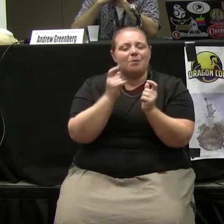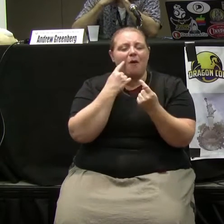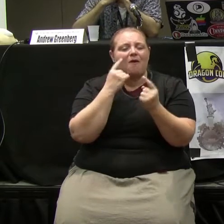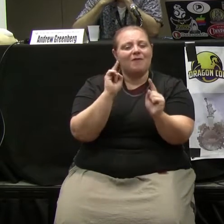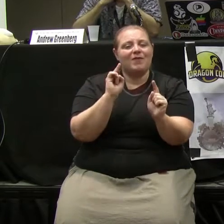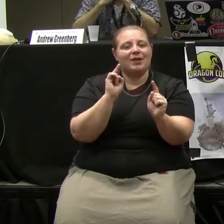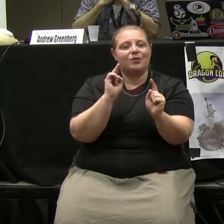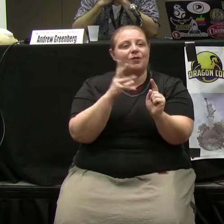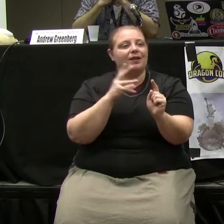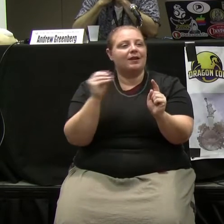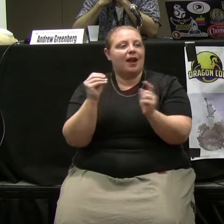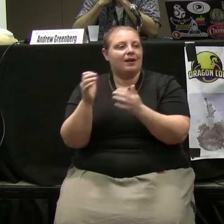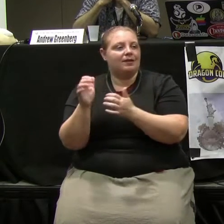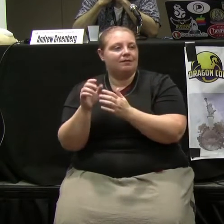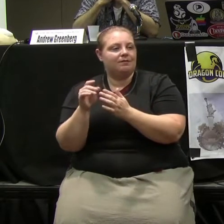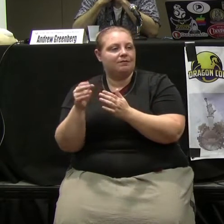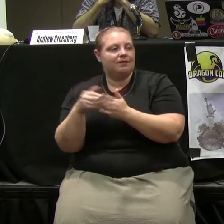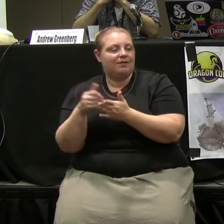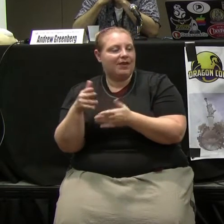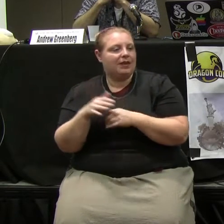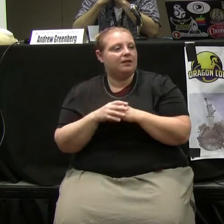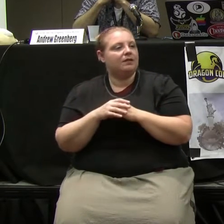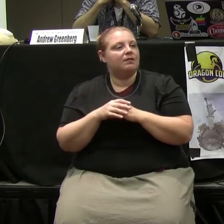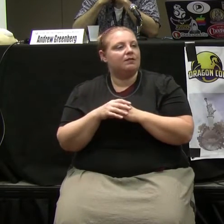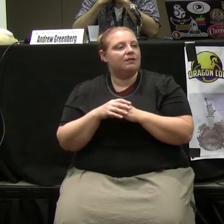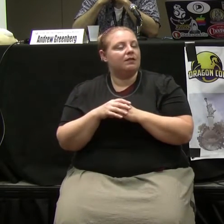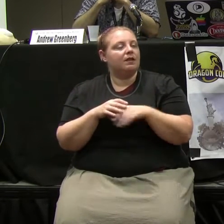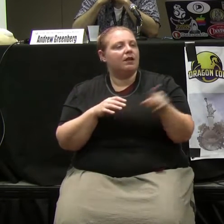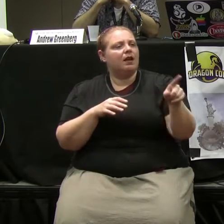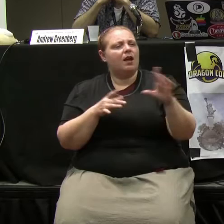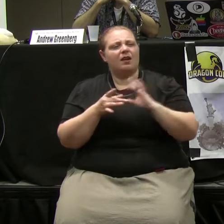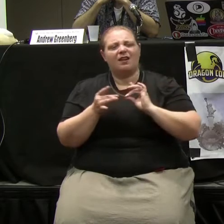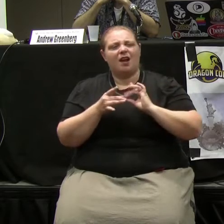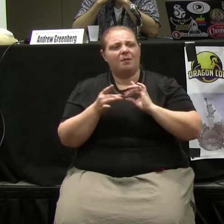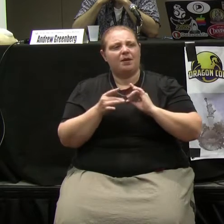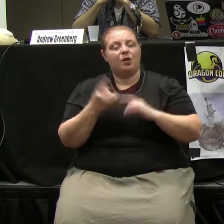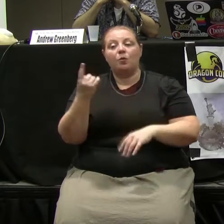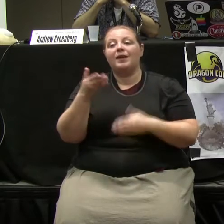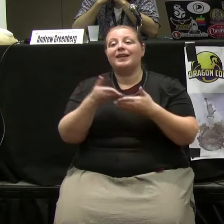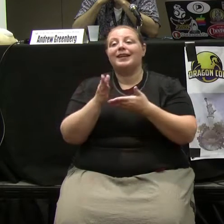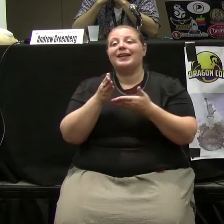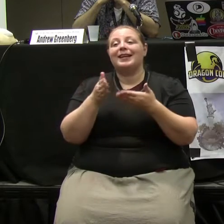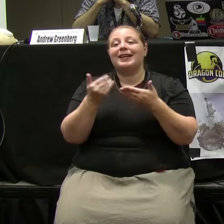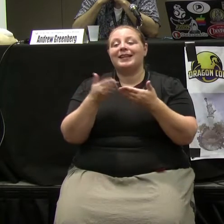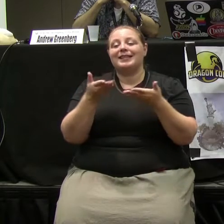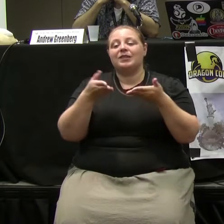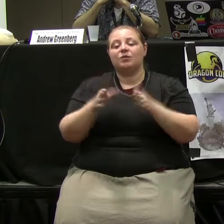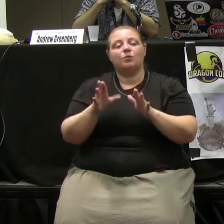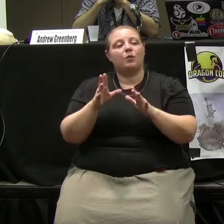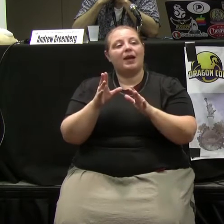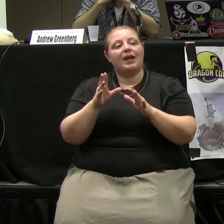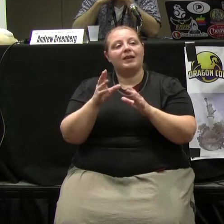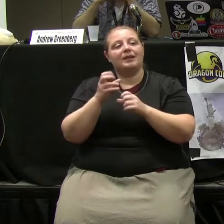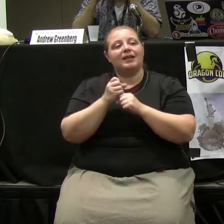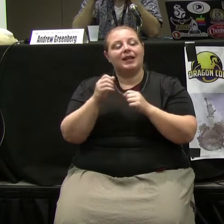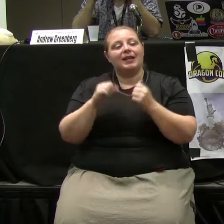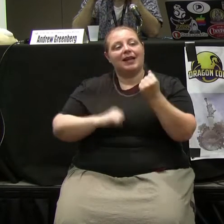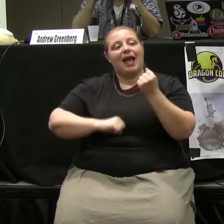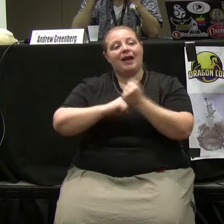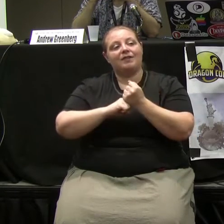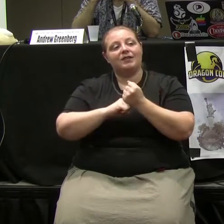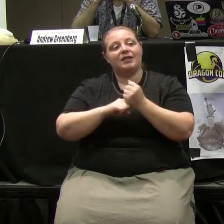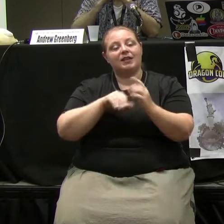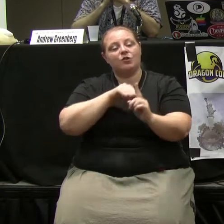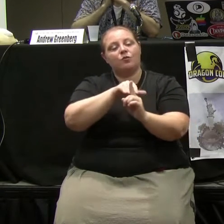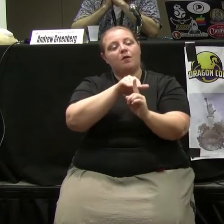Next question. This is more of a comment than a question. One of the easiest ways to get grassroots advocacy is to remind